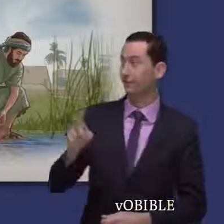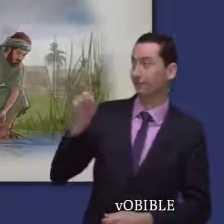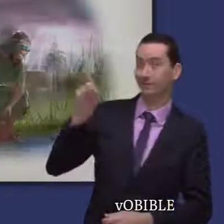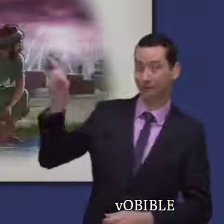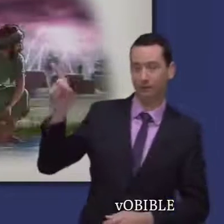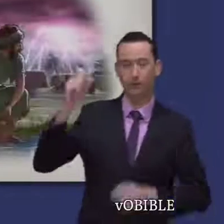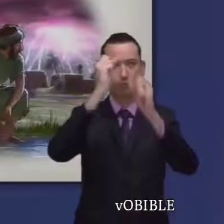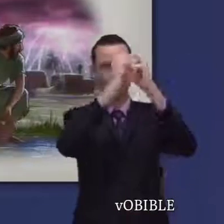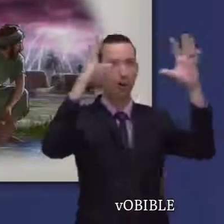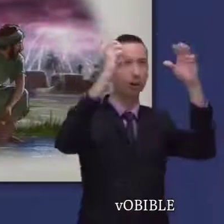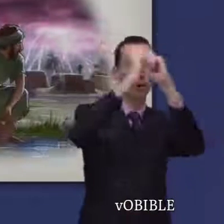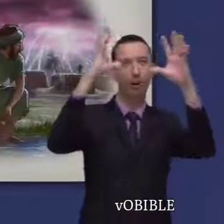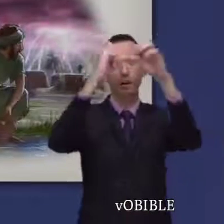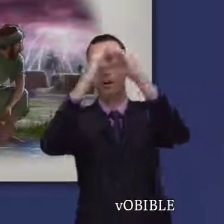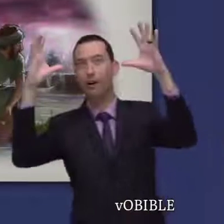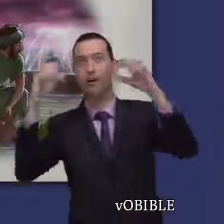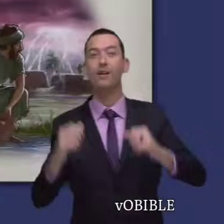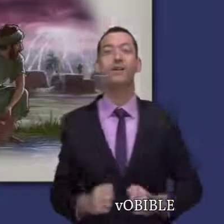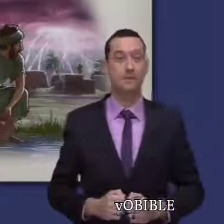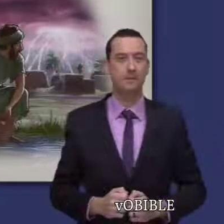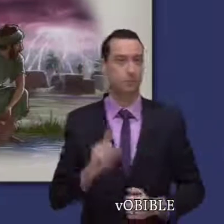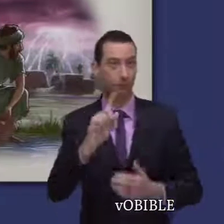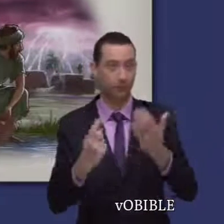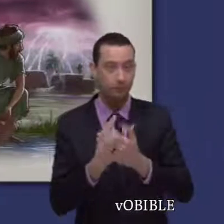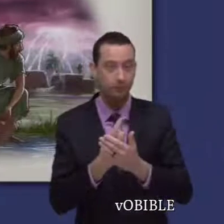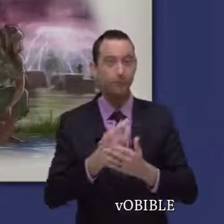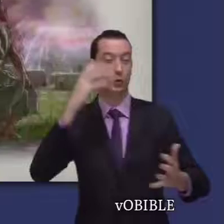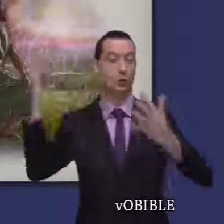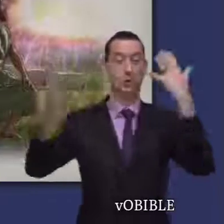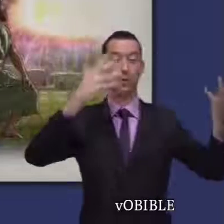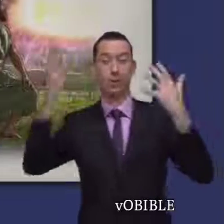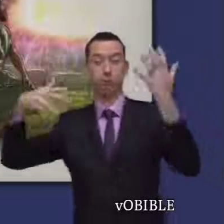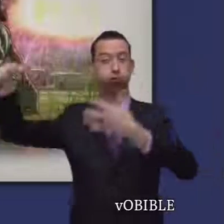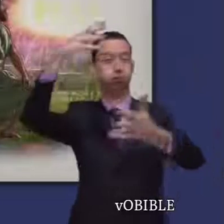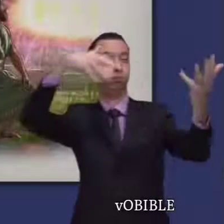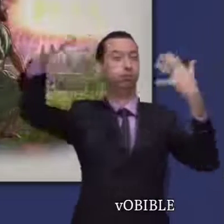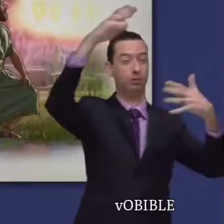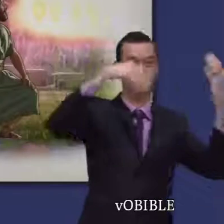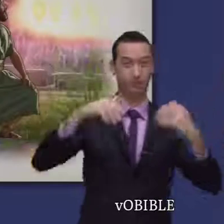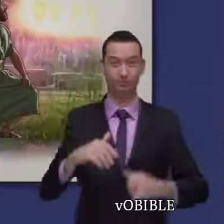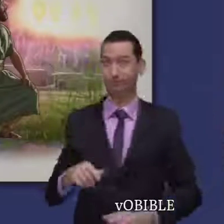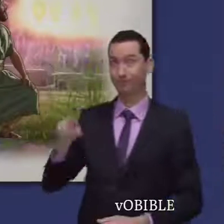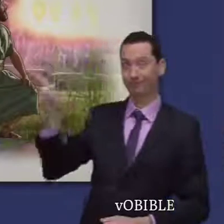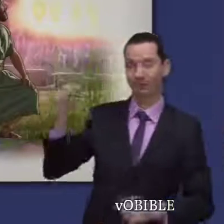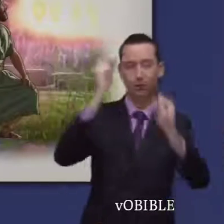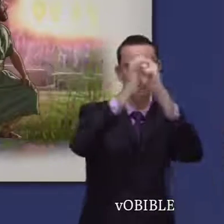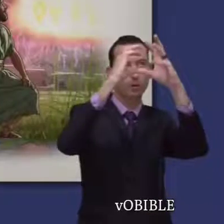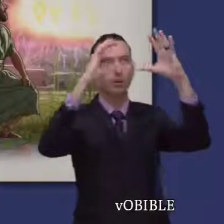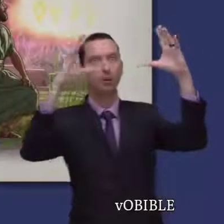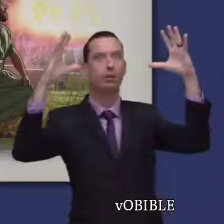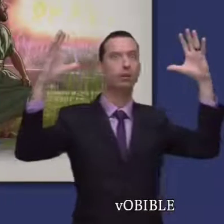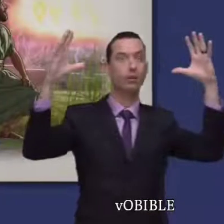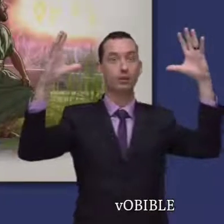awe-inspiring visions Ezekiel sees by the river Kibar. During an intense windstorm, Ezekiel beholds